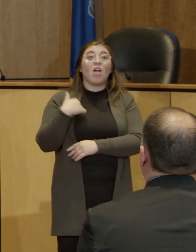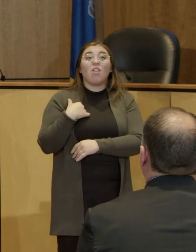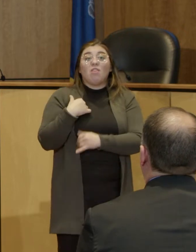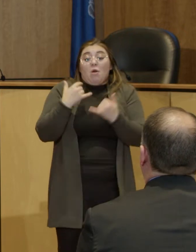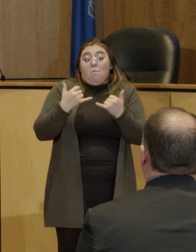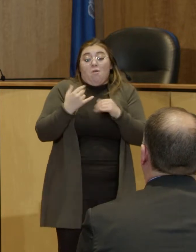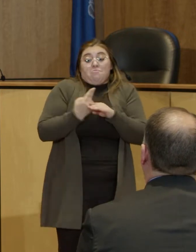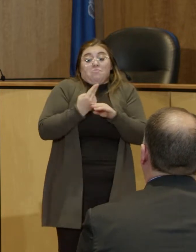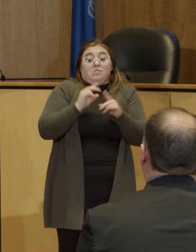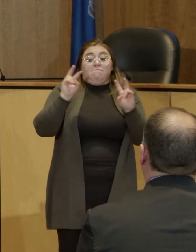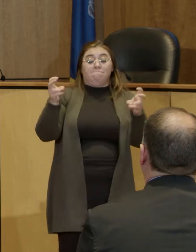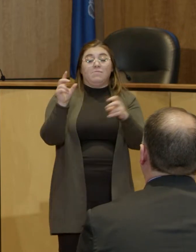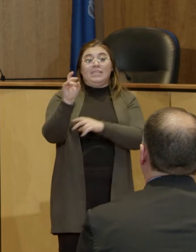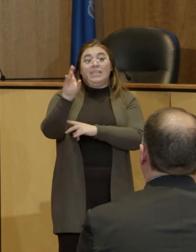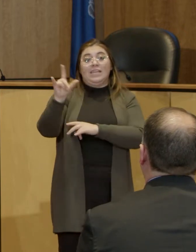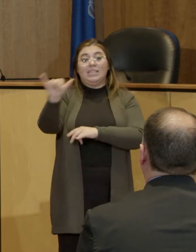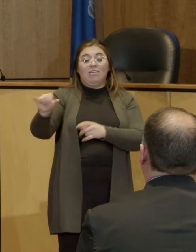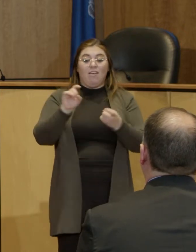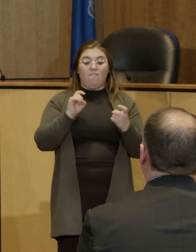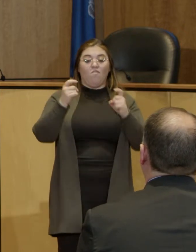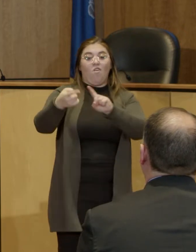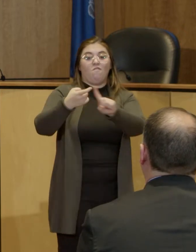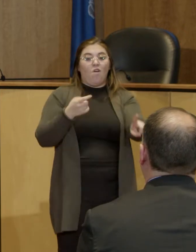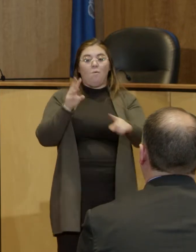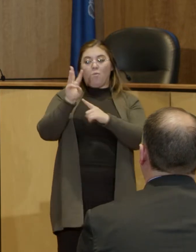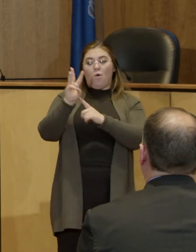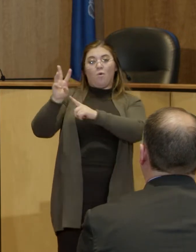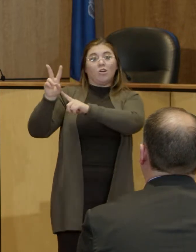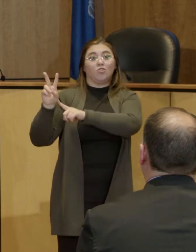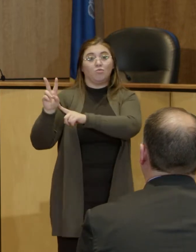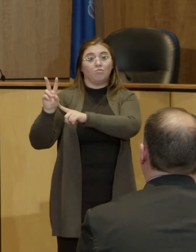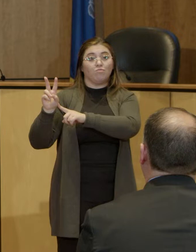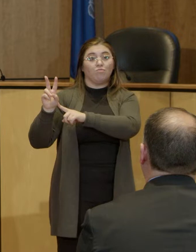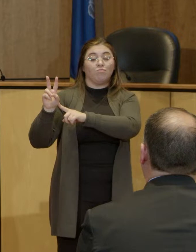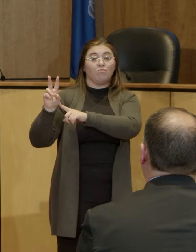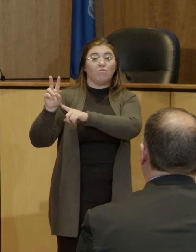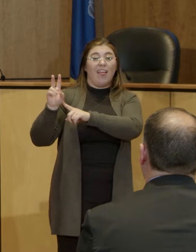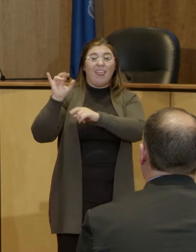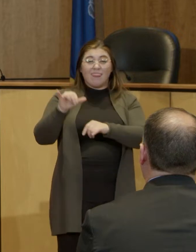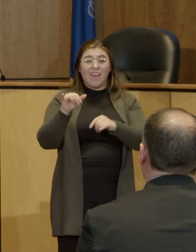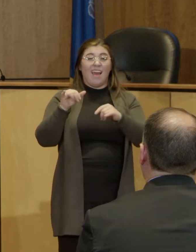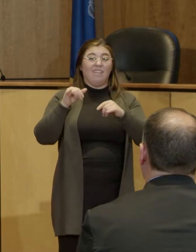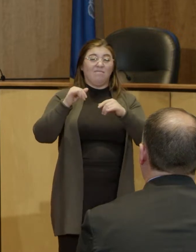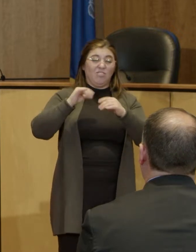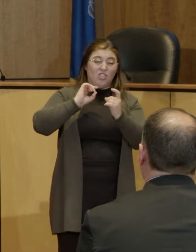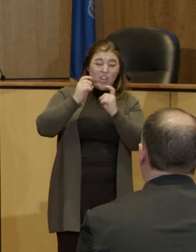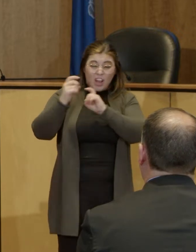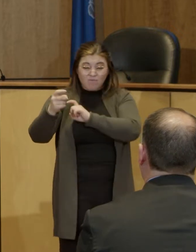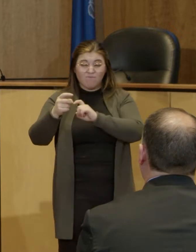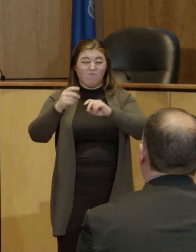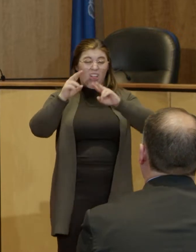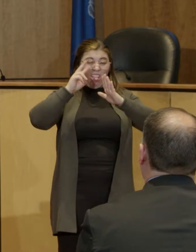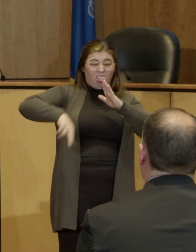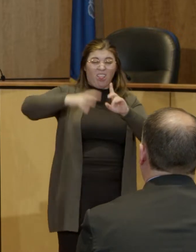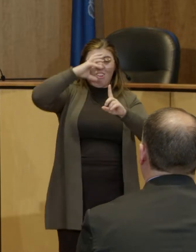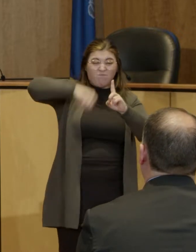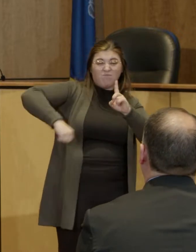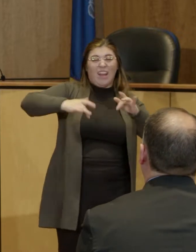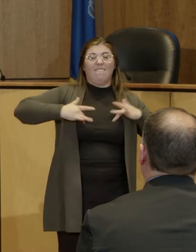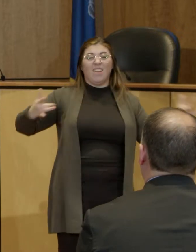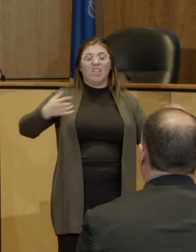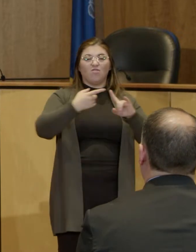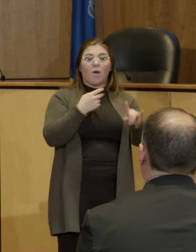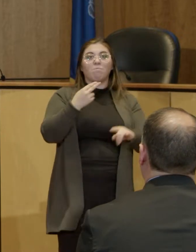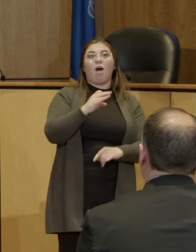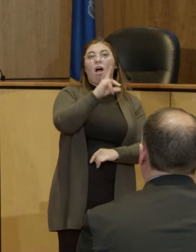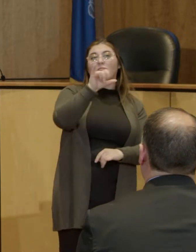usage really evolved out of the horrors of World War II, the cataclysmic, dehumanizing events of the